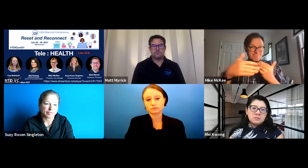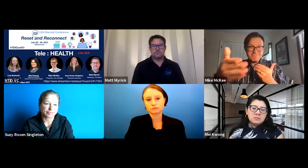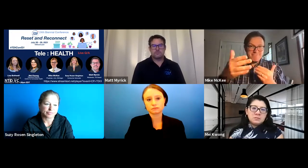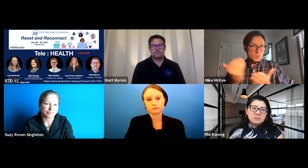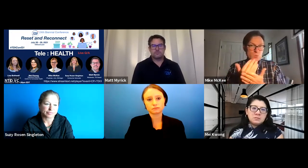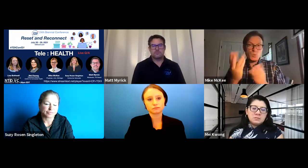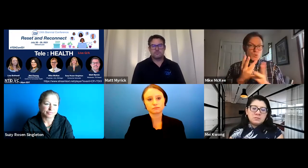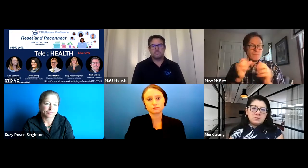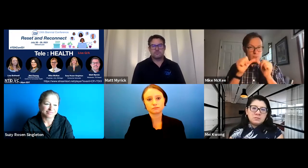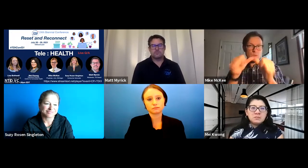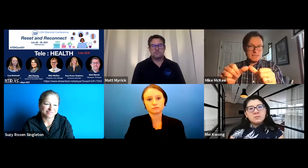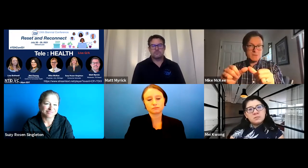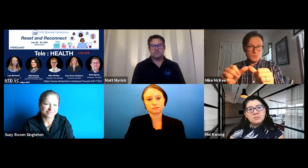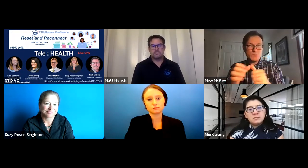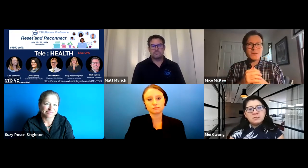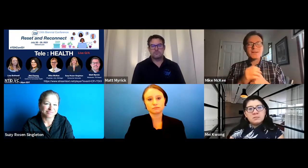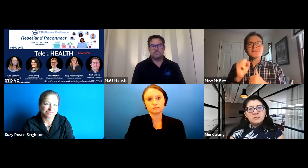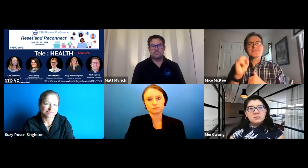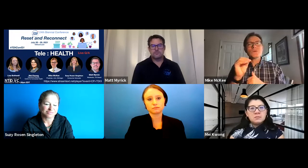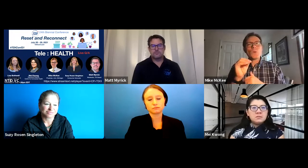comfortable with the technology. And this is,